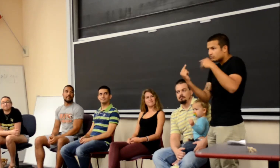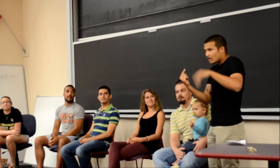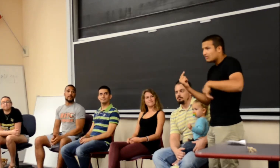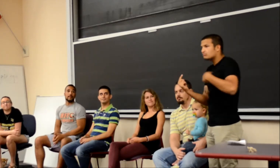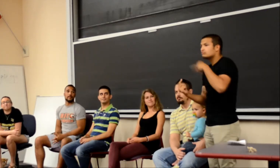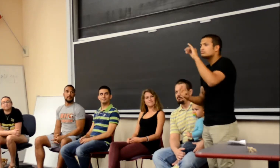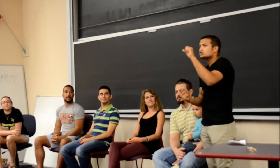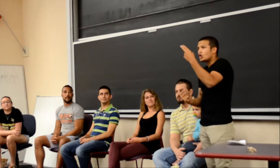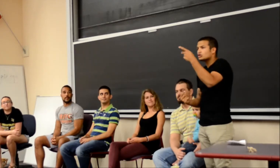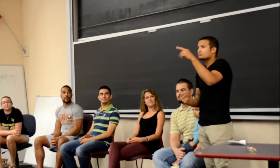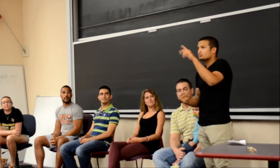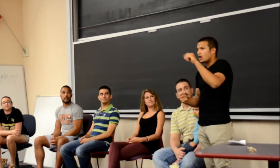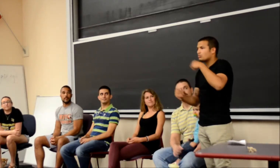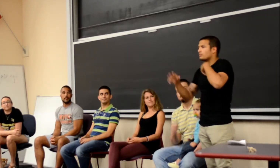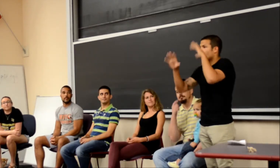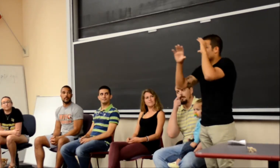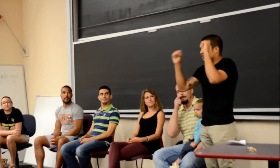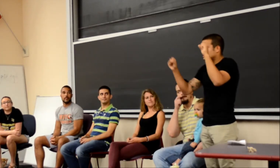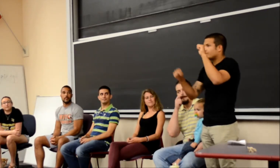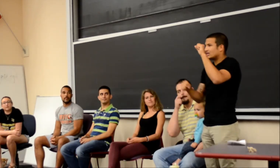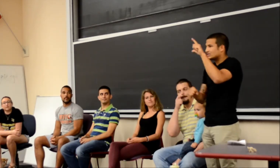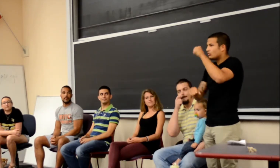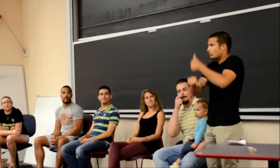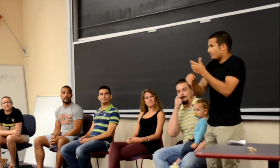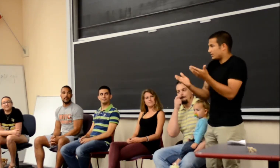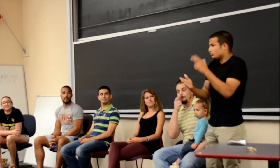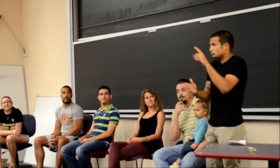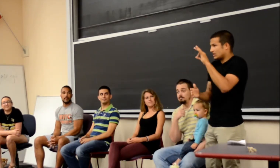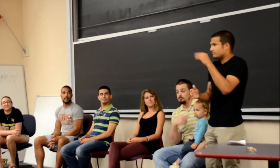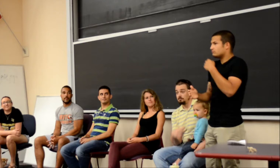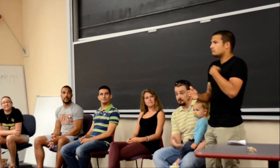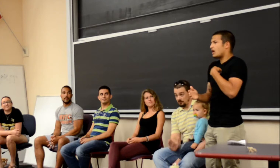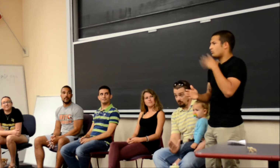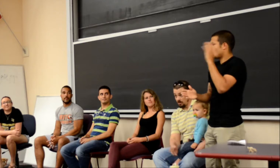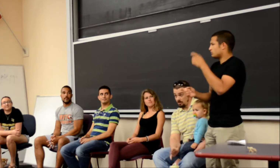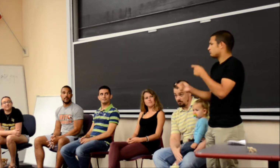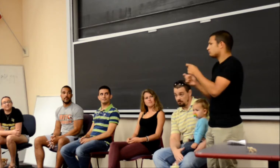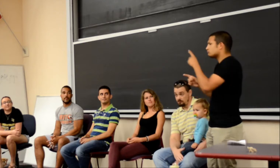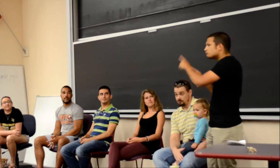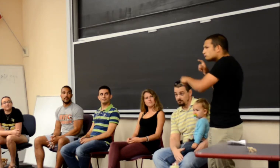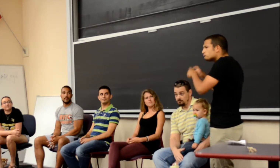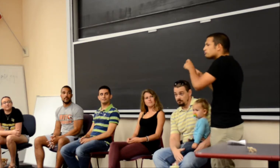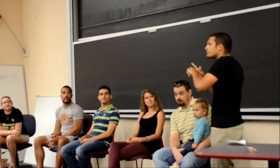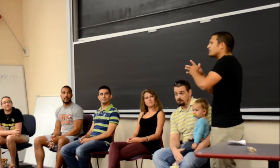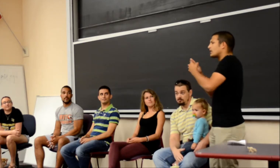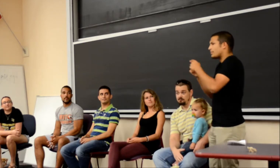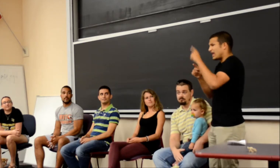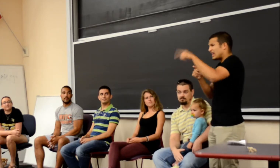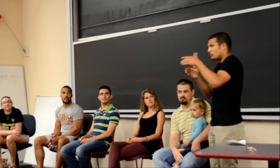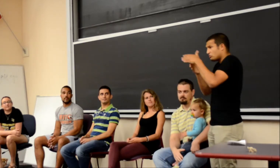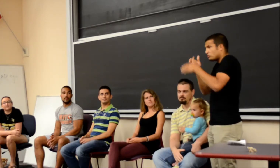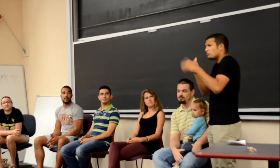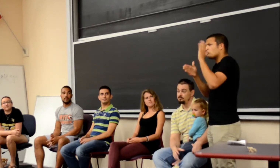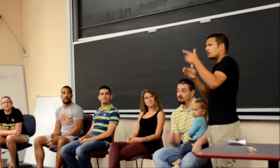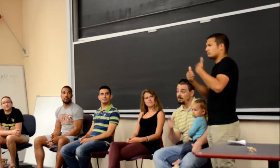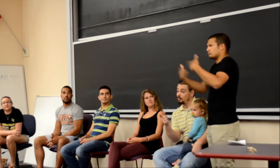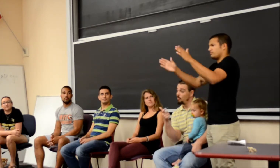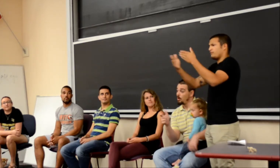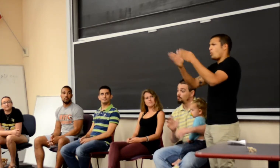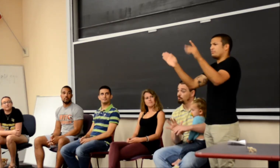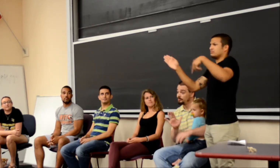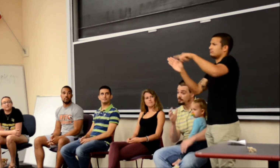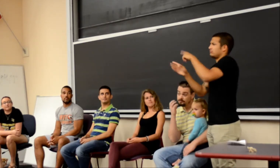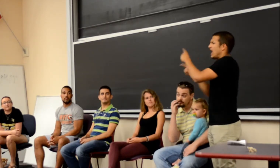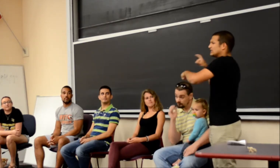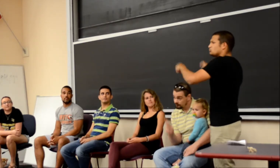go ahead and introduce myself again for those of you who showed up late. I am Josh Prado. I'm the president of the ASL Club. We'll take the opportunity to ask